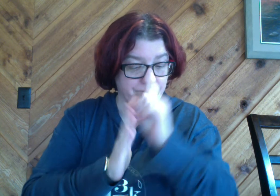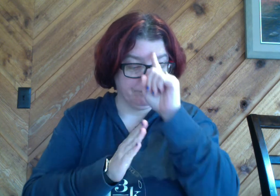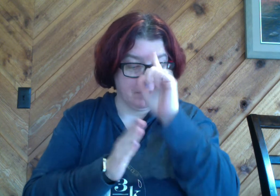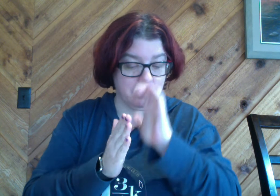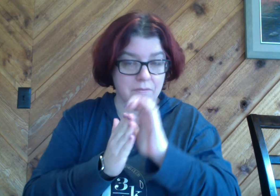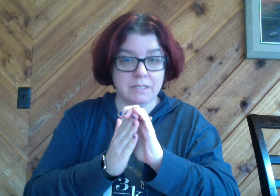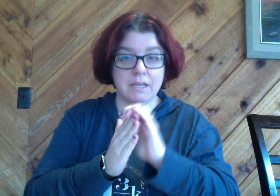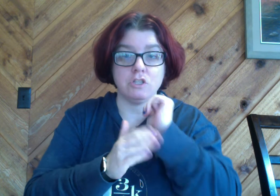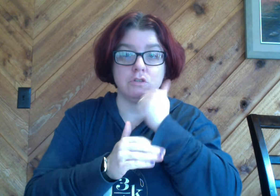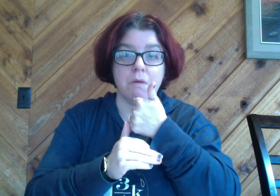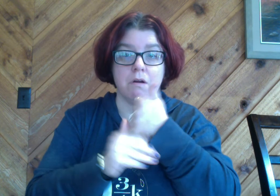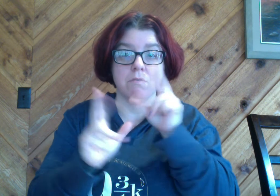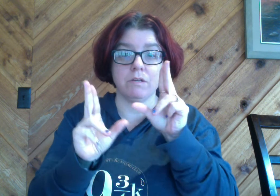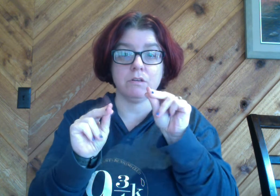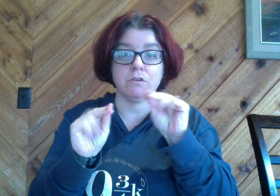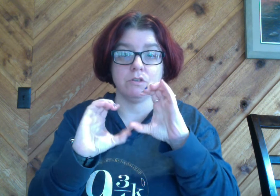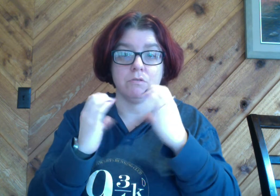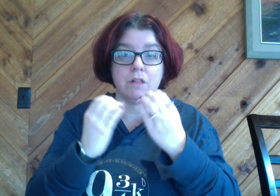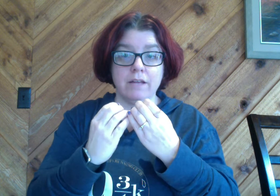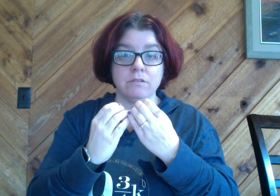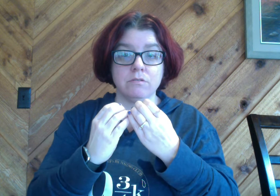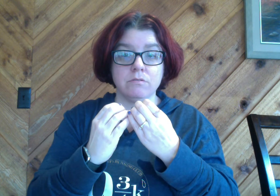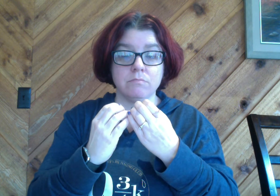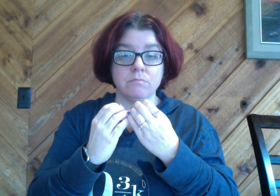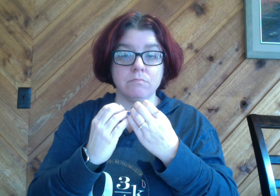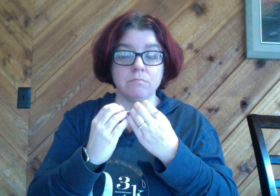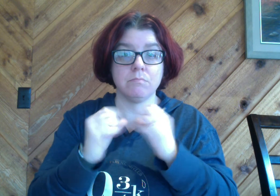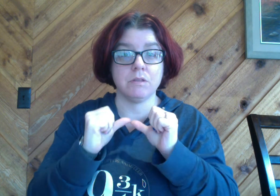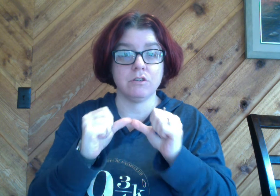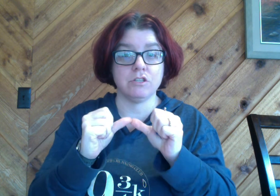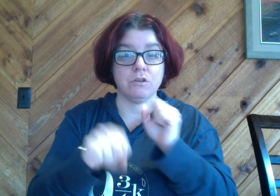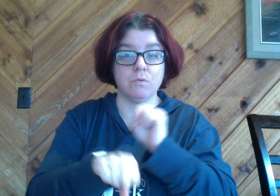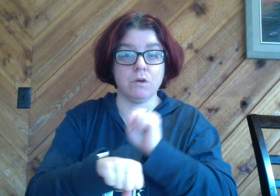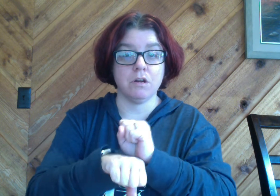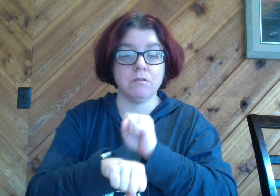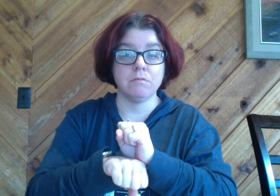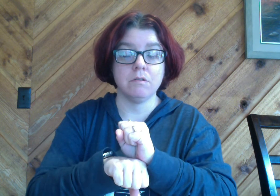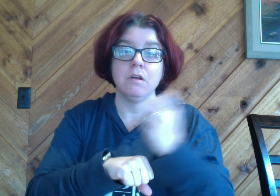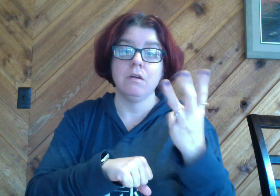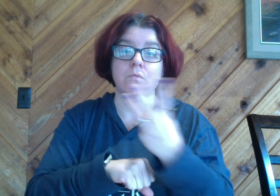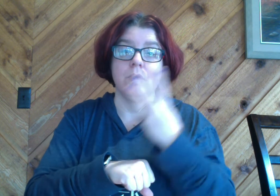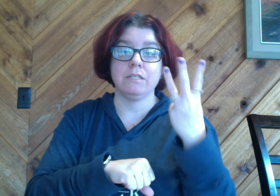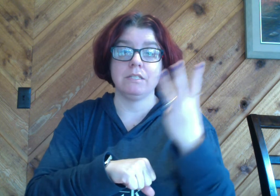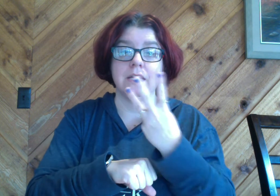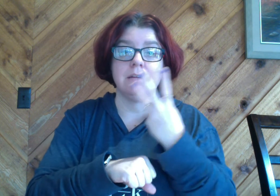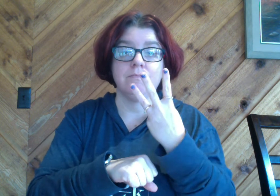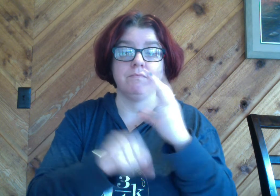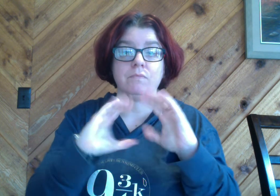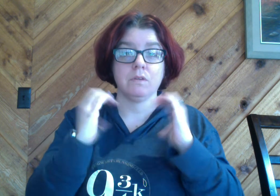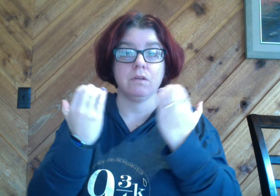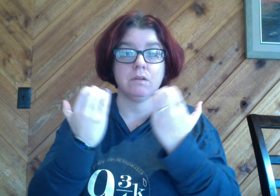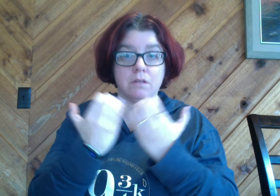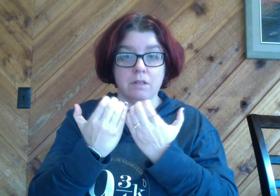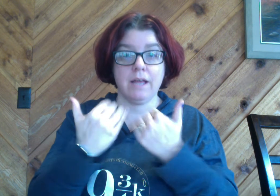I believe that's it. Tomorrow there's no class, but there's still work. Wednesday, class, and